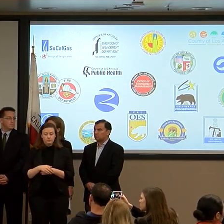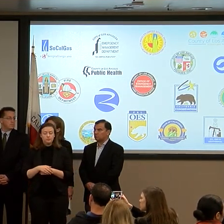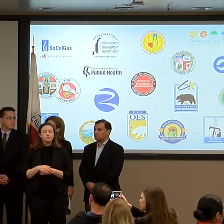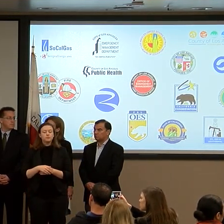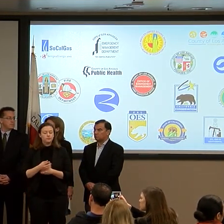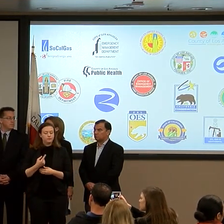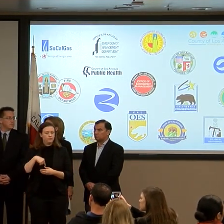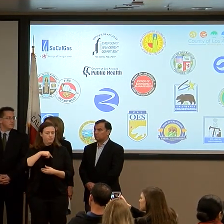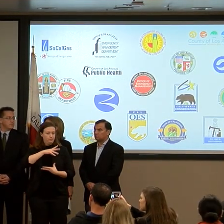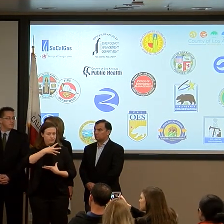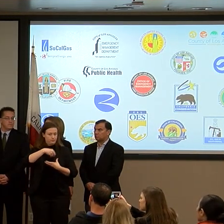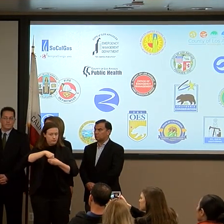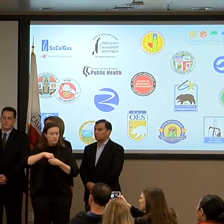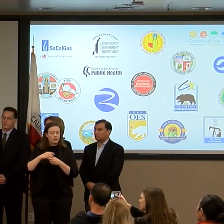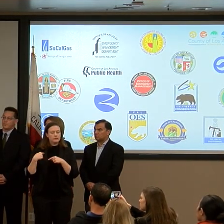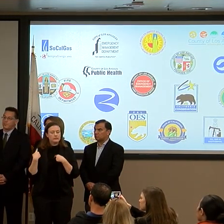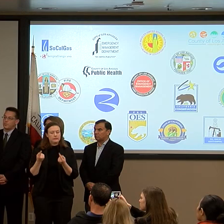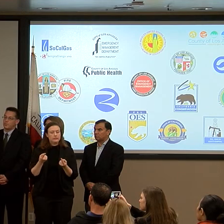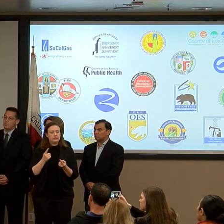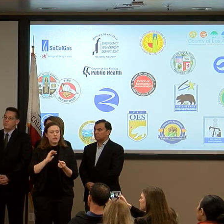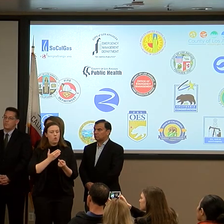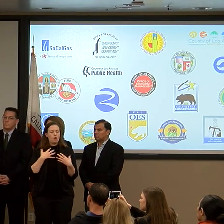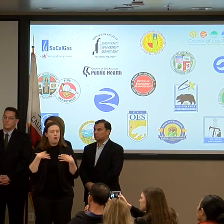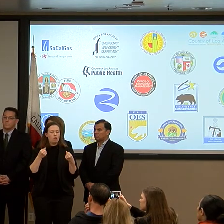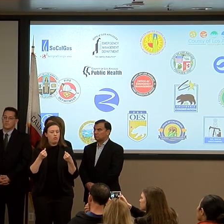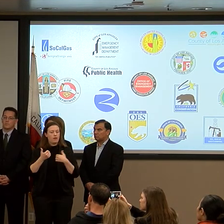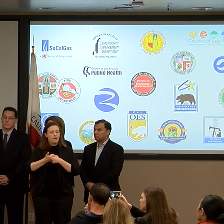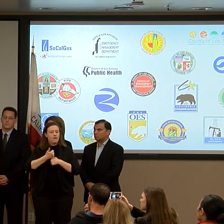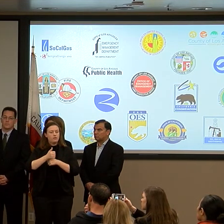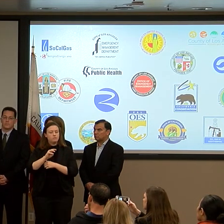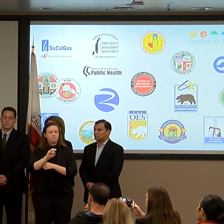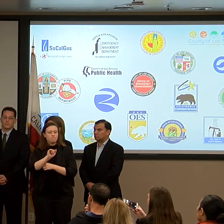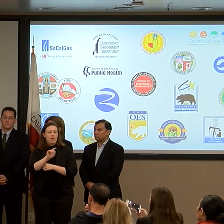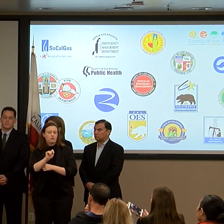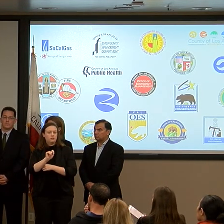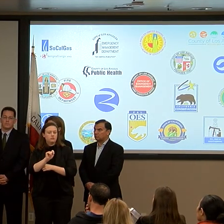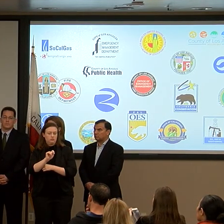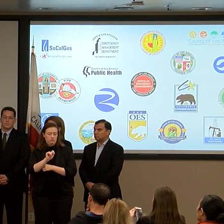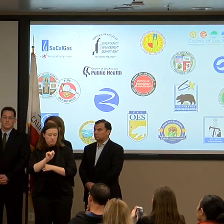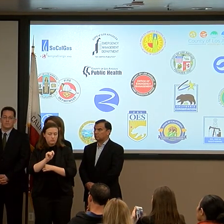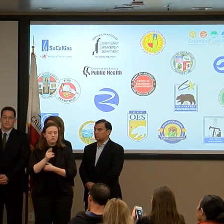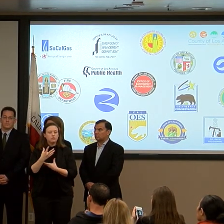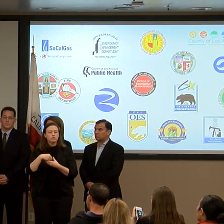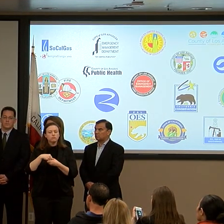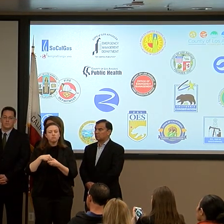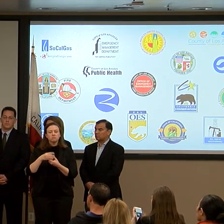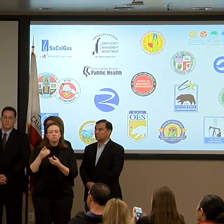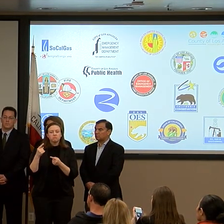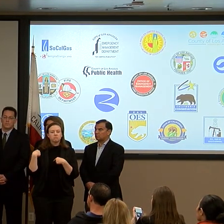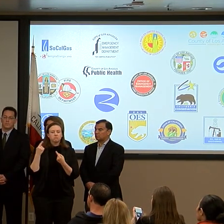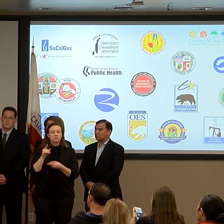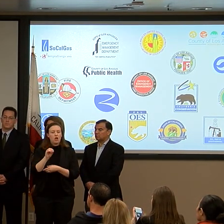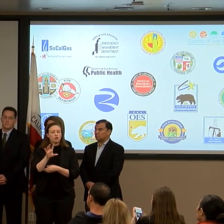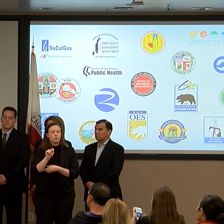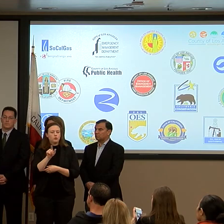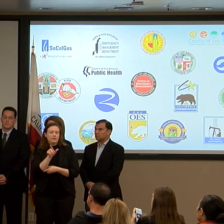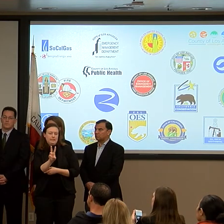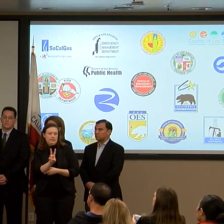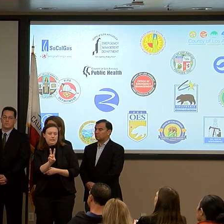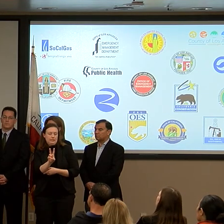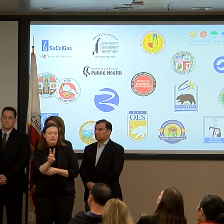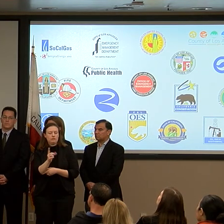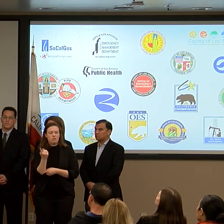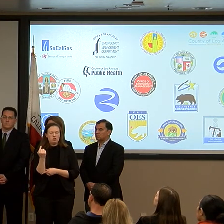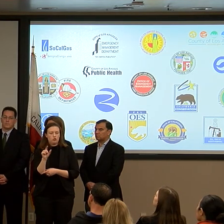this incident since our health hazmat team received notification from the Office of Emergency Services on October